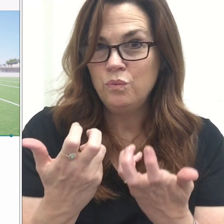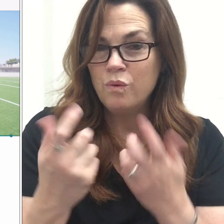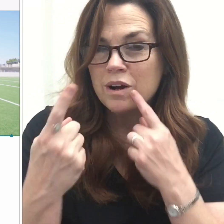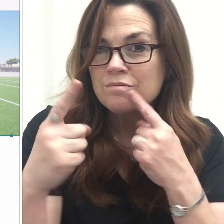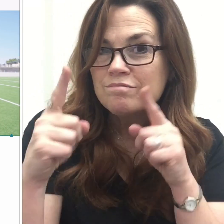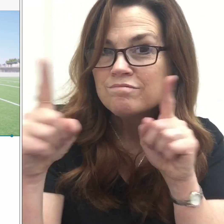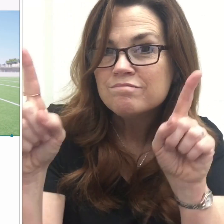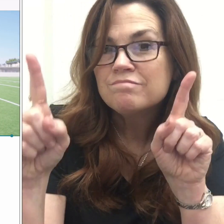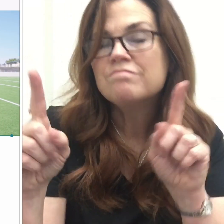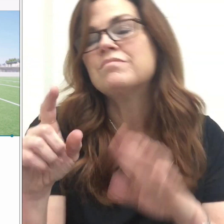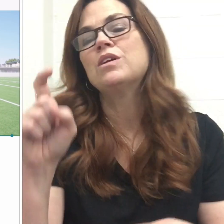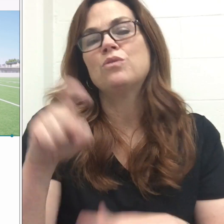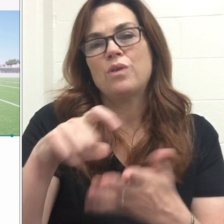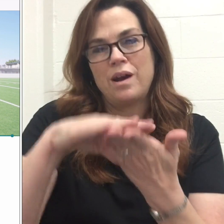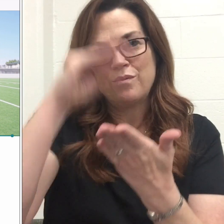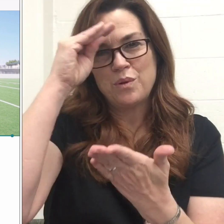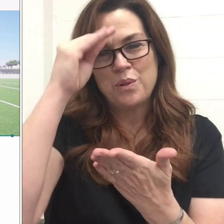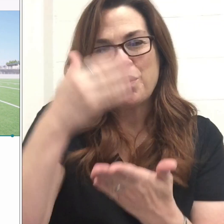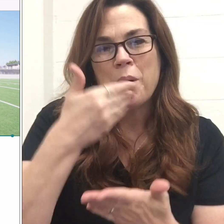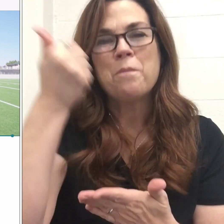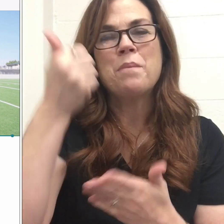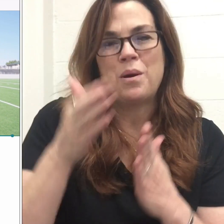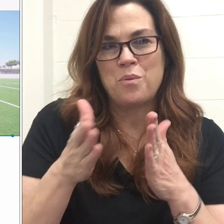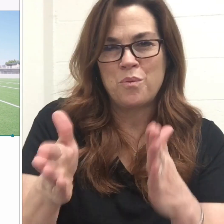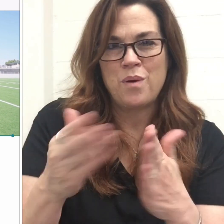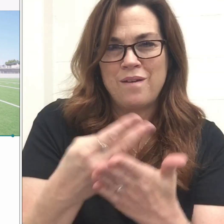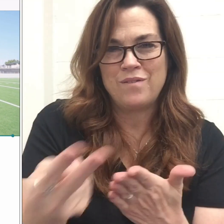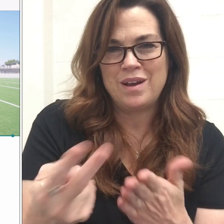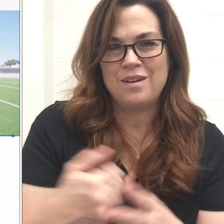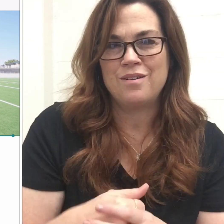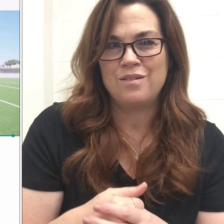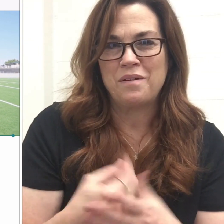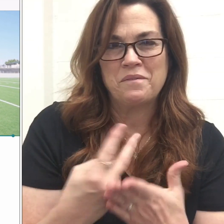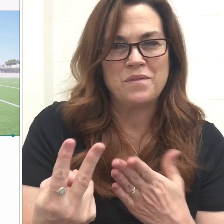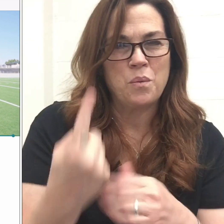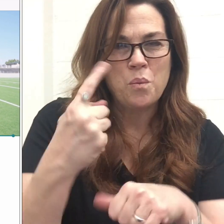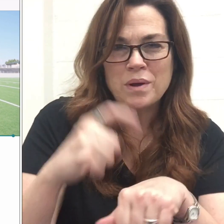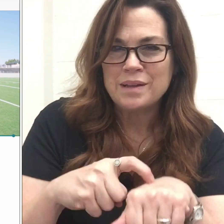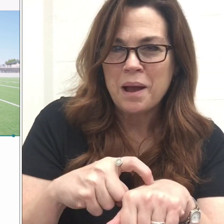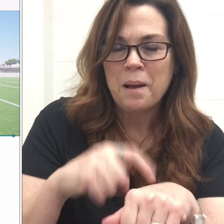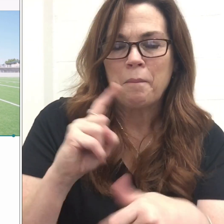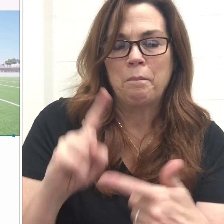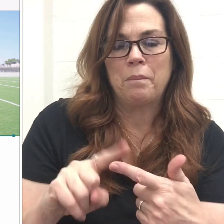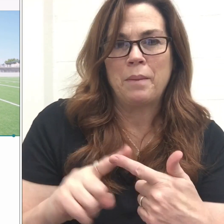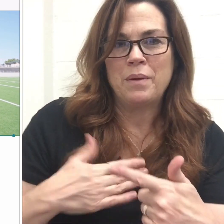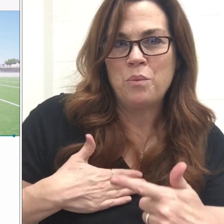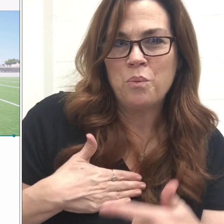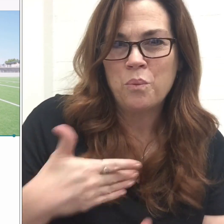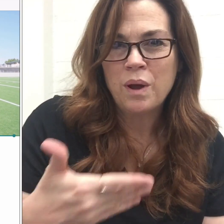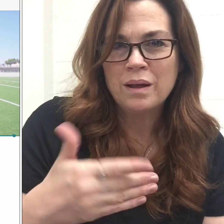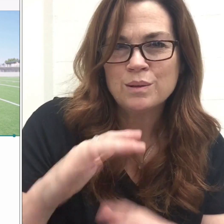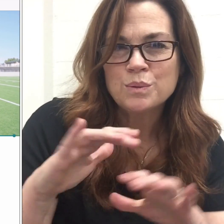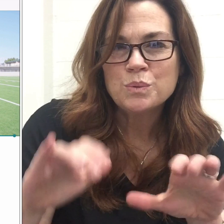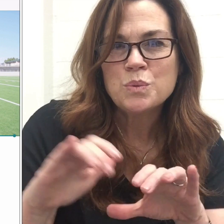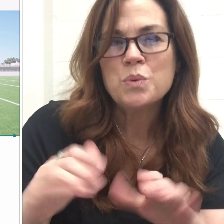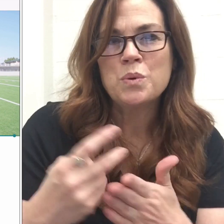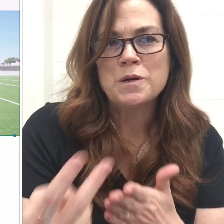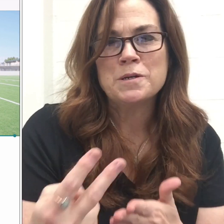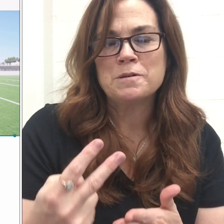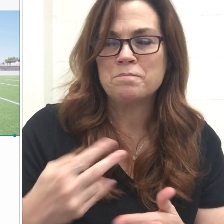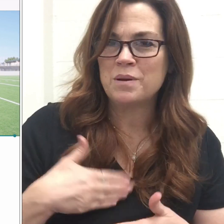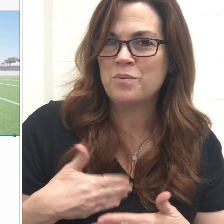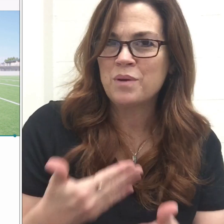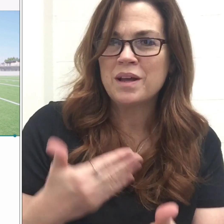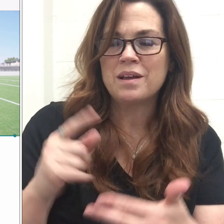you want to reach your goals, you've got to learn to fail better, to fail once, willingly, and forward. And when you get this, friends,